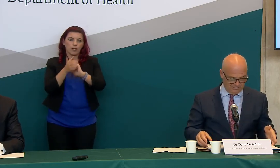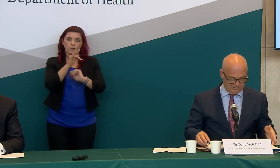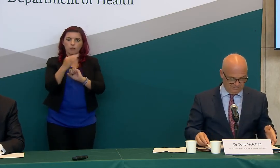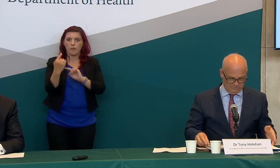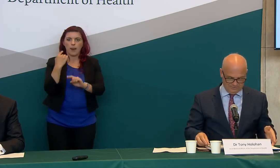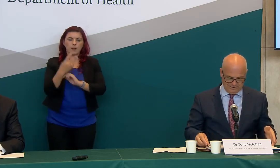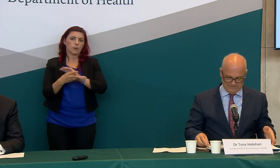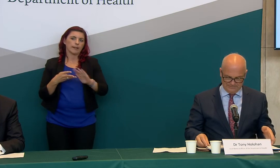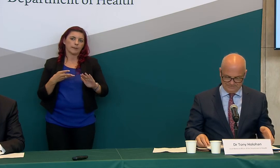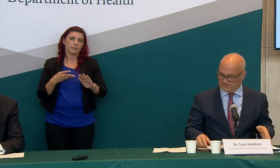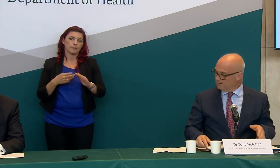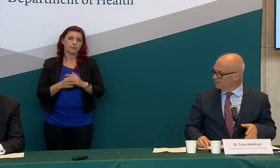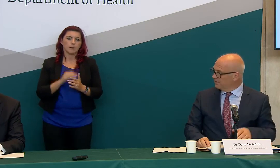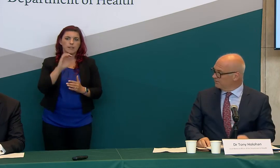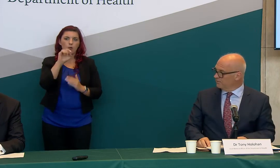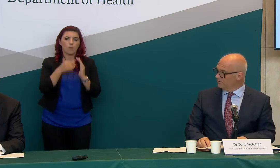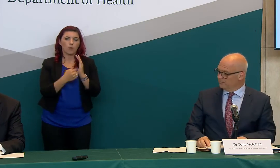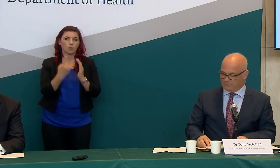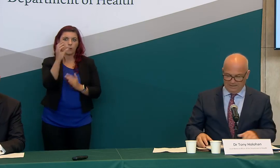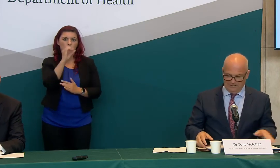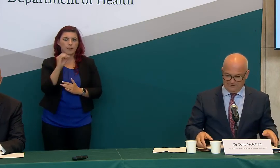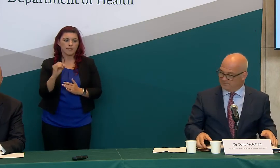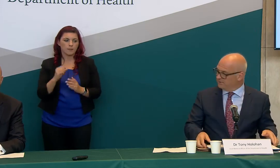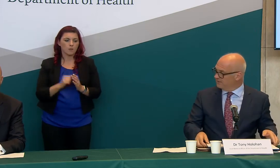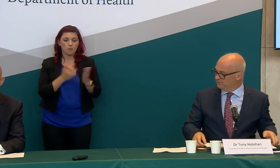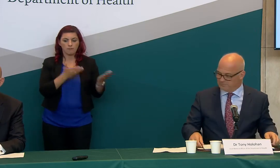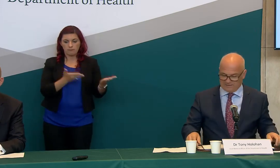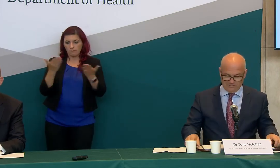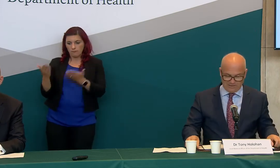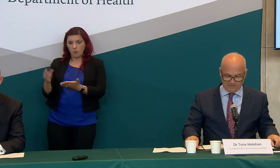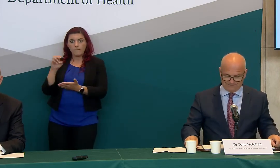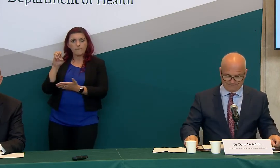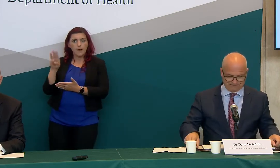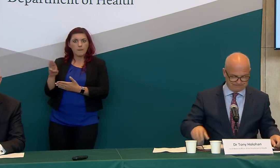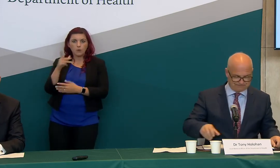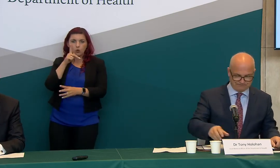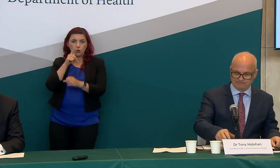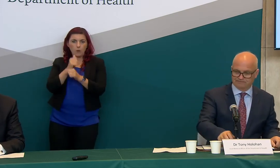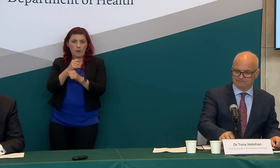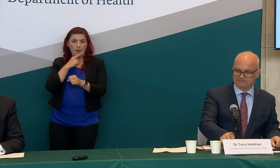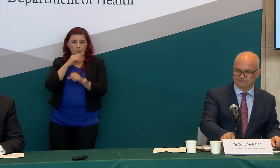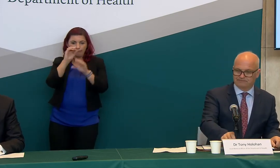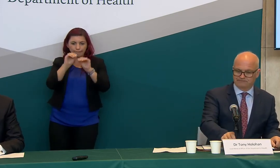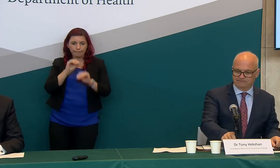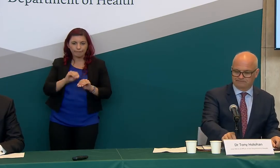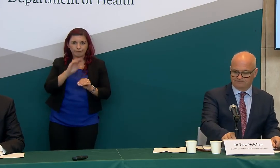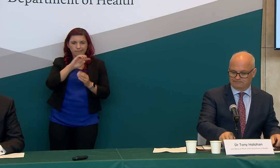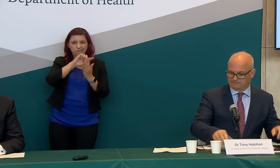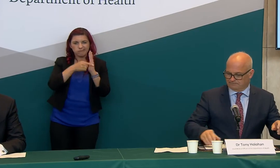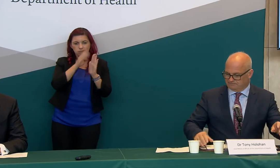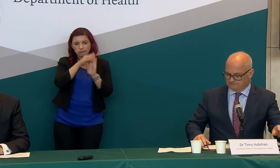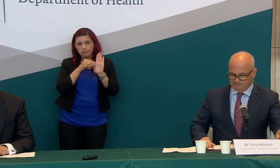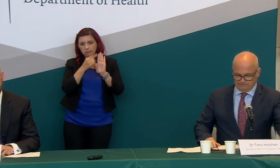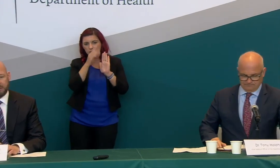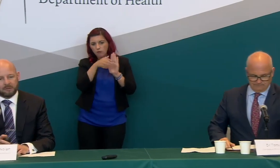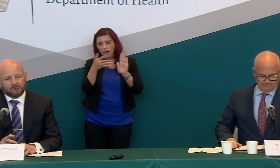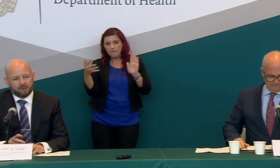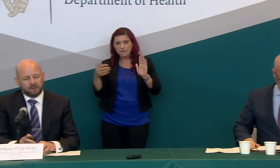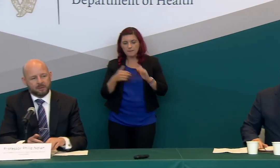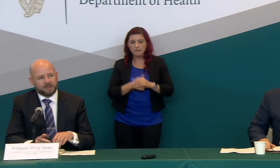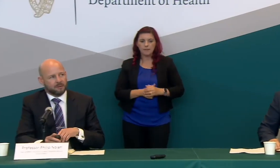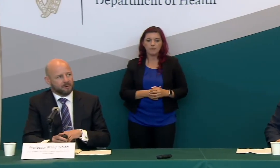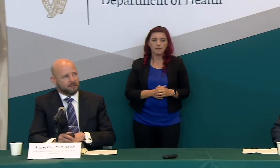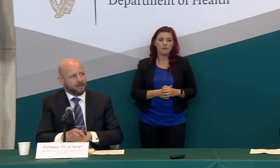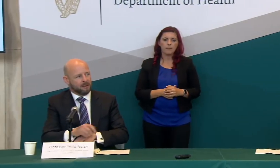at 0.1%. So, Philip, in respect to modeling. Okay, so